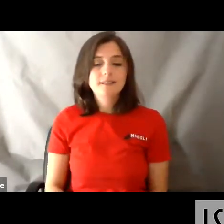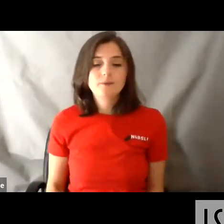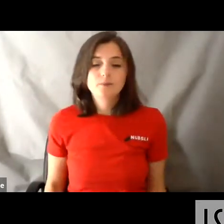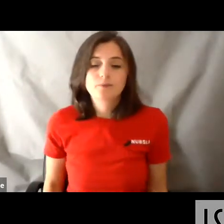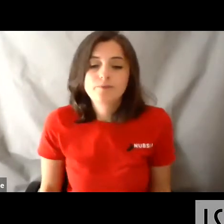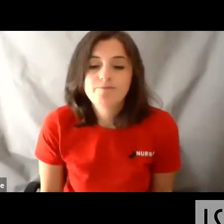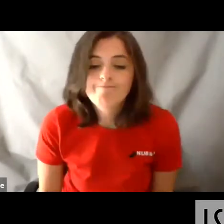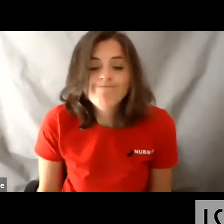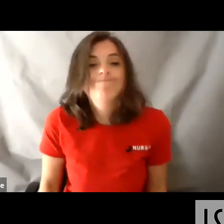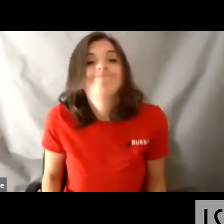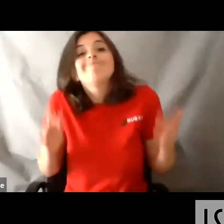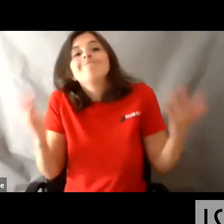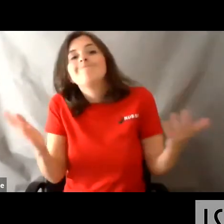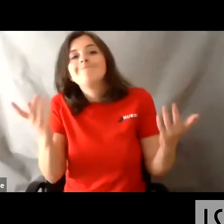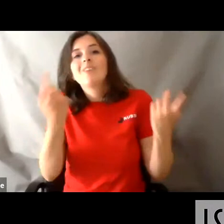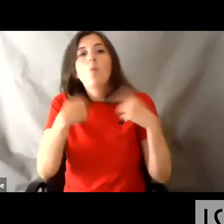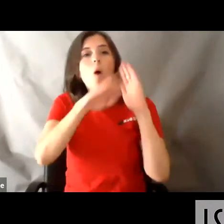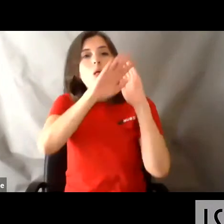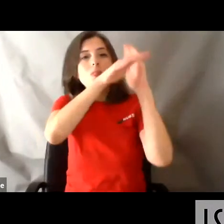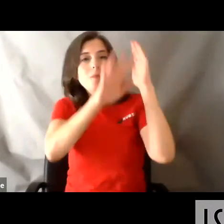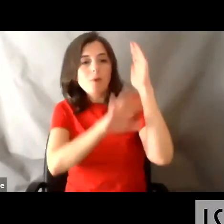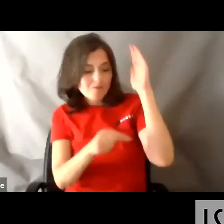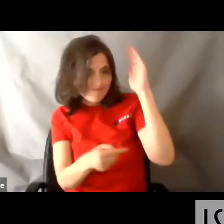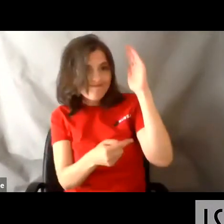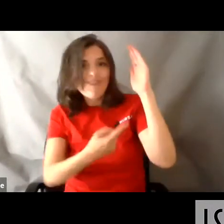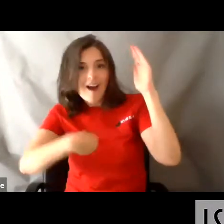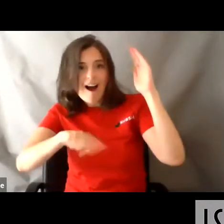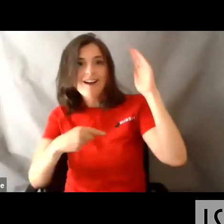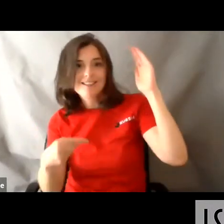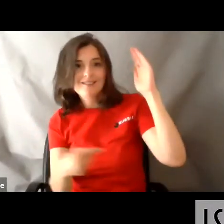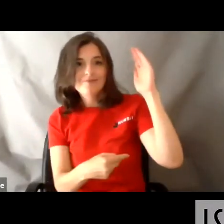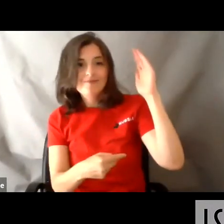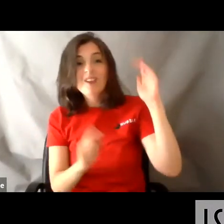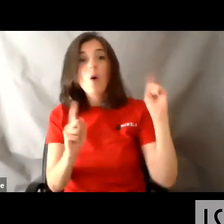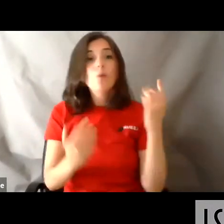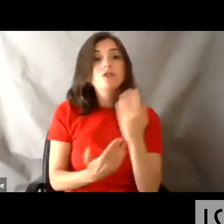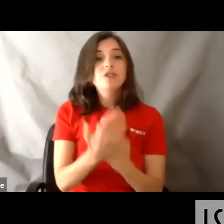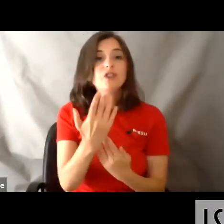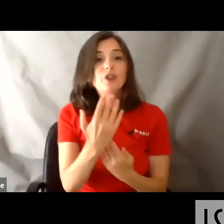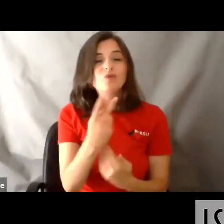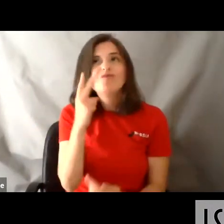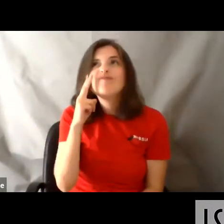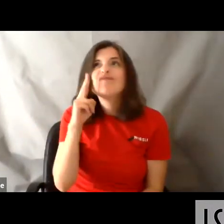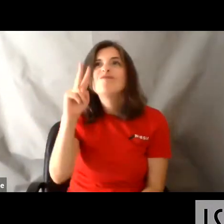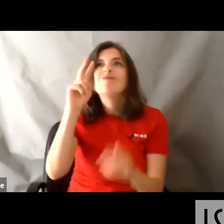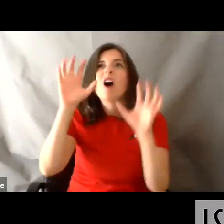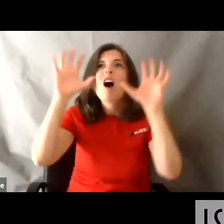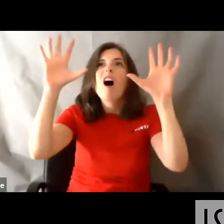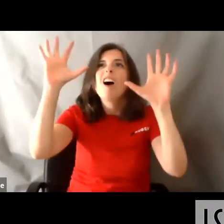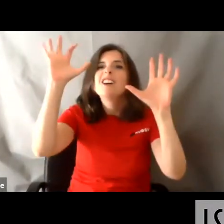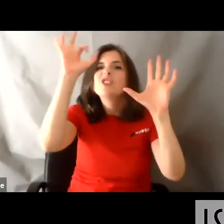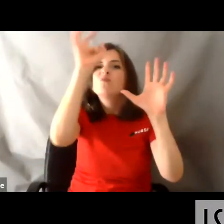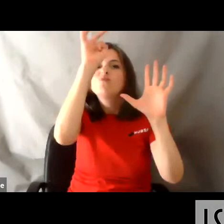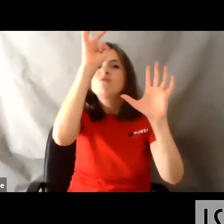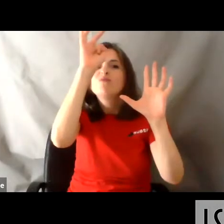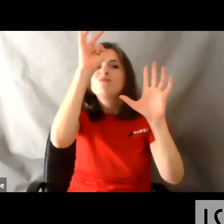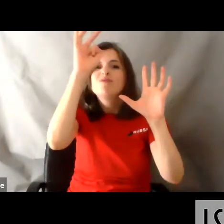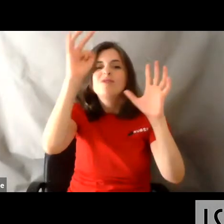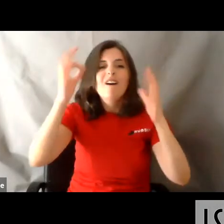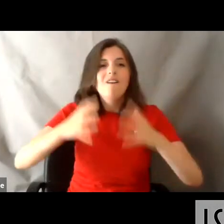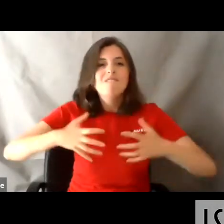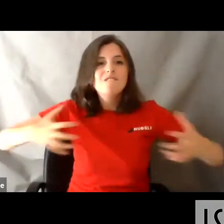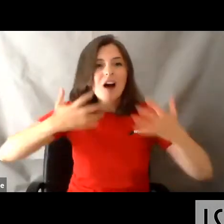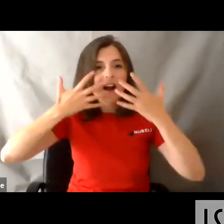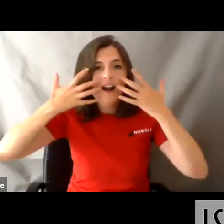So we're at the bottom of the pile. What's new in that? Staring up at the pinch-tight arses of the fat